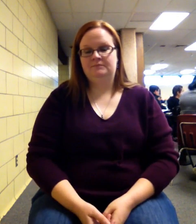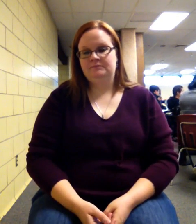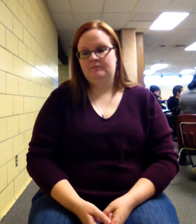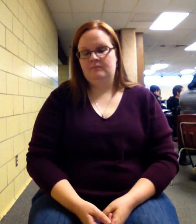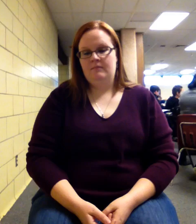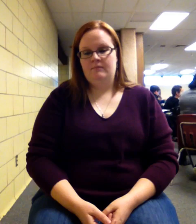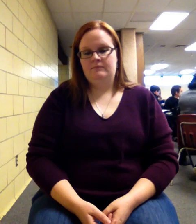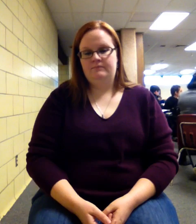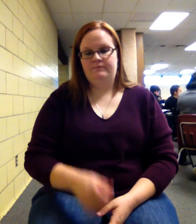Okay.